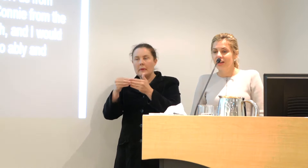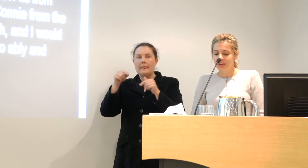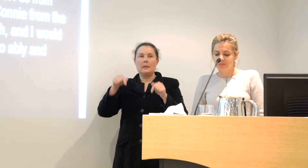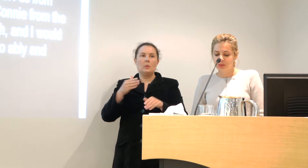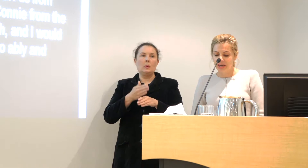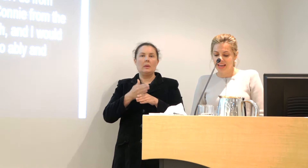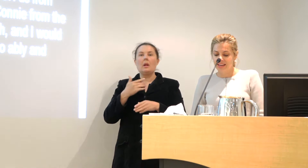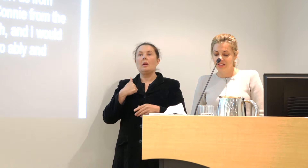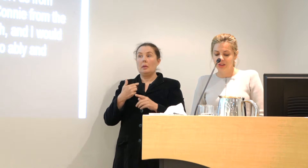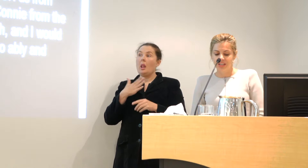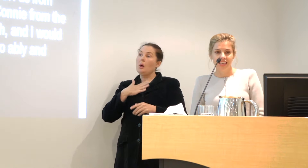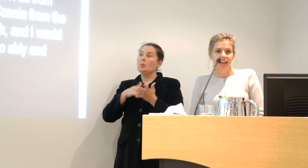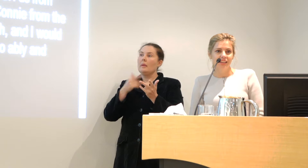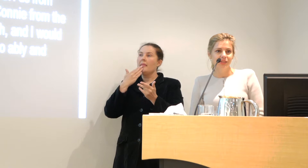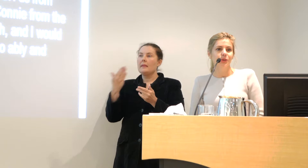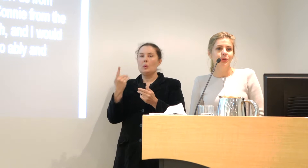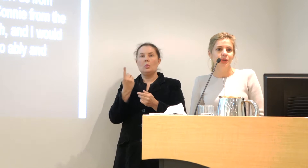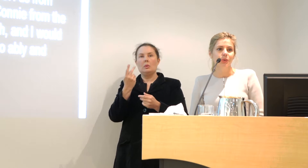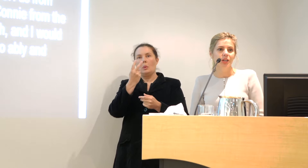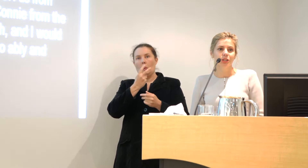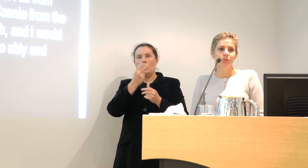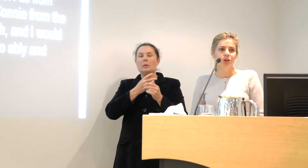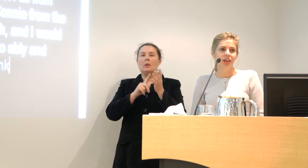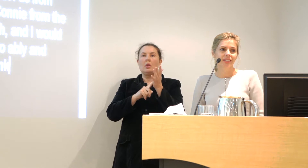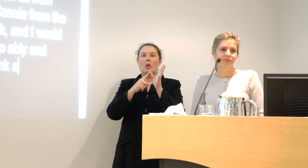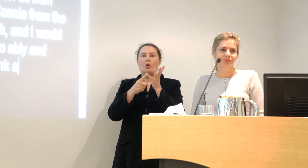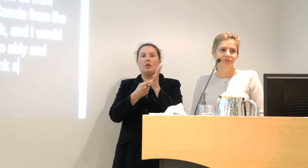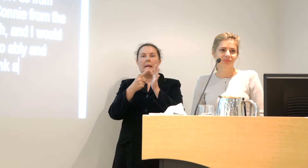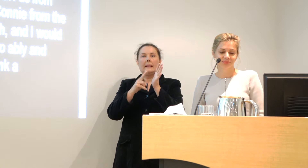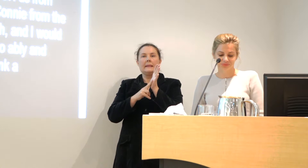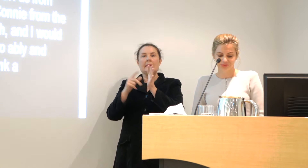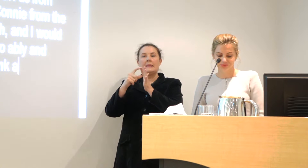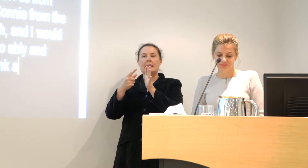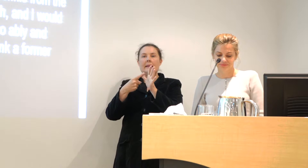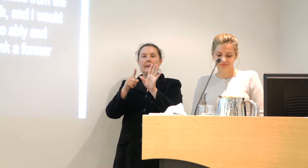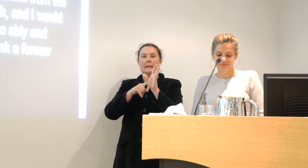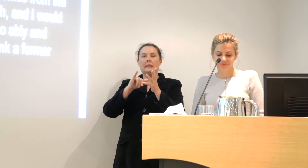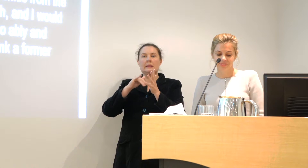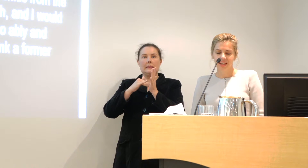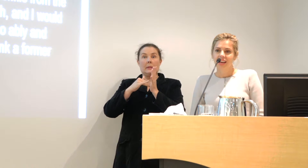former Verioc employee, Lauren Days, who also worked on the project.